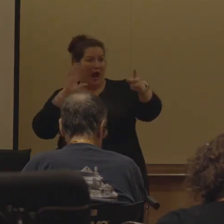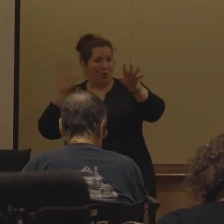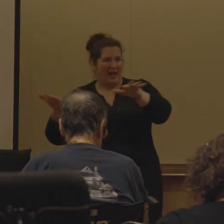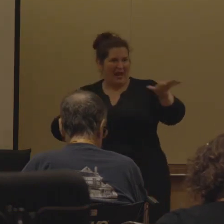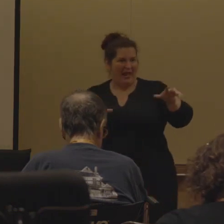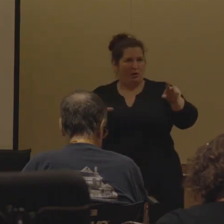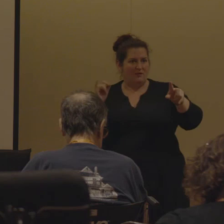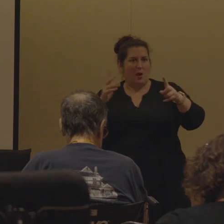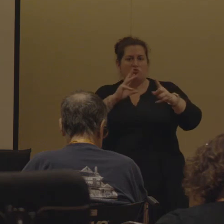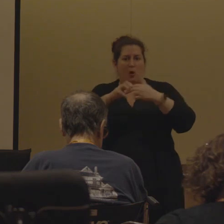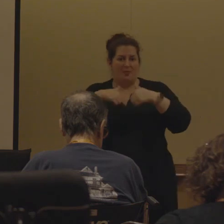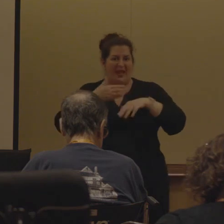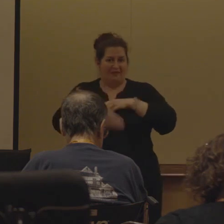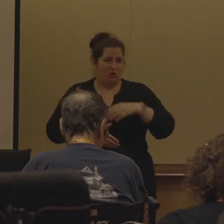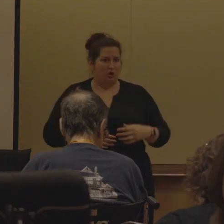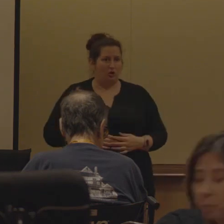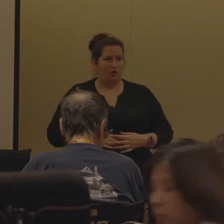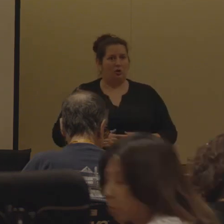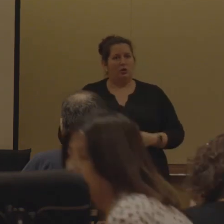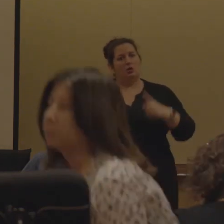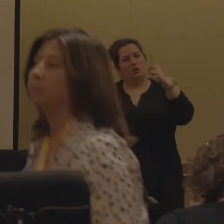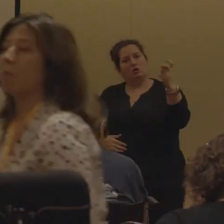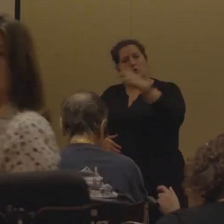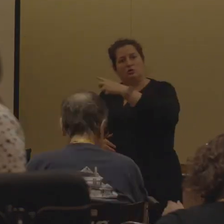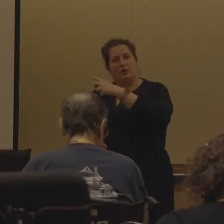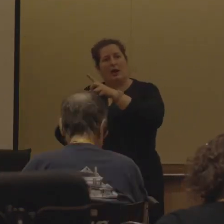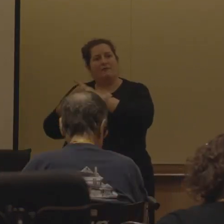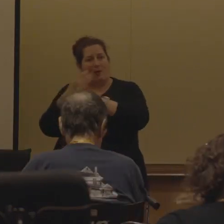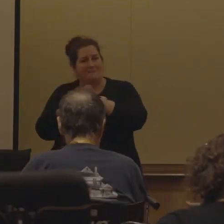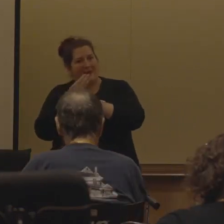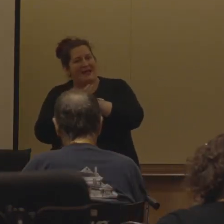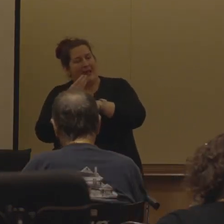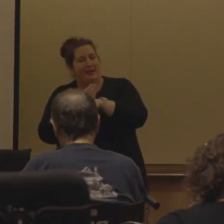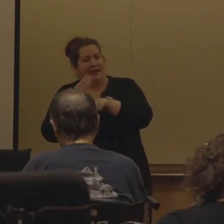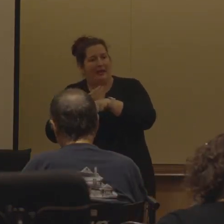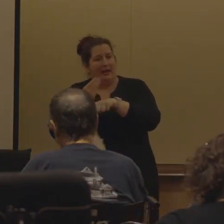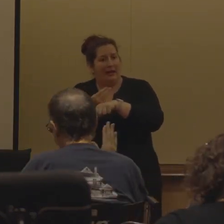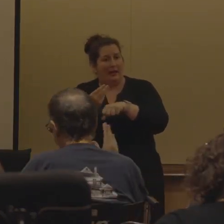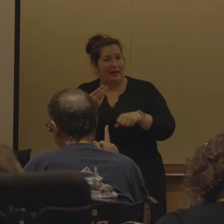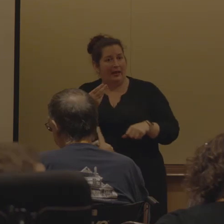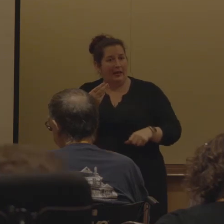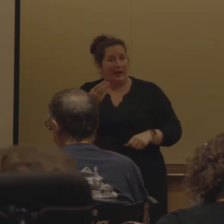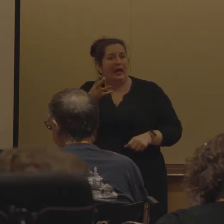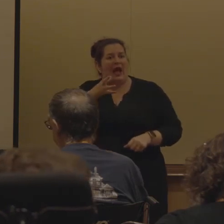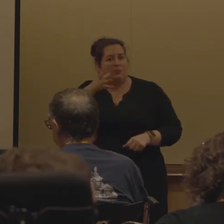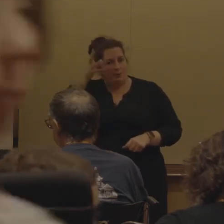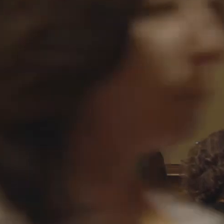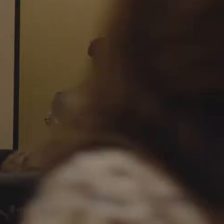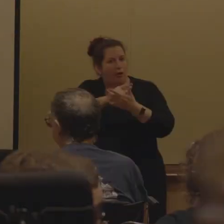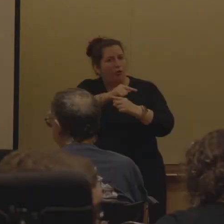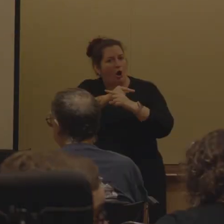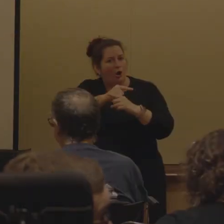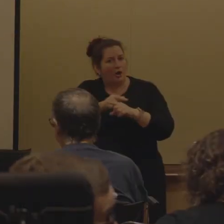hanging around here if you want to talk to me afterwards. Yes. I have a question. I come from Miami and I'm a parent of a legal guardian of a young